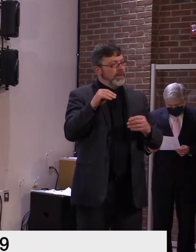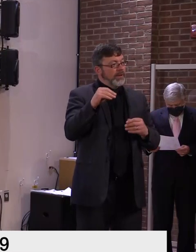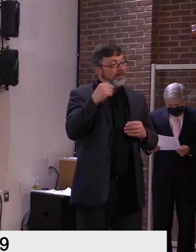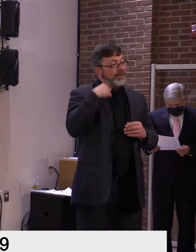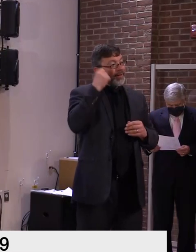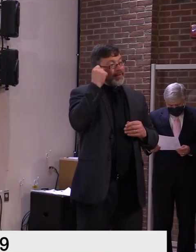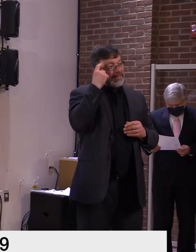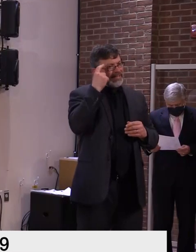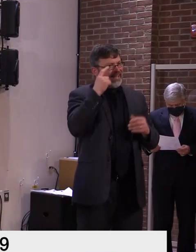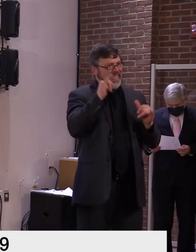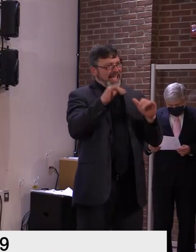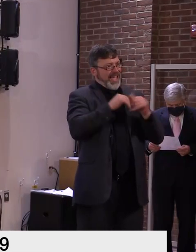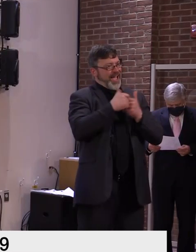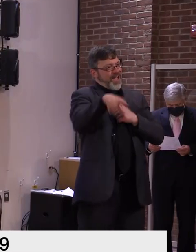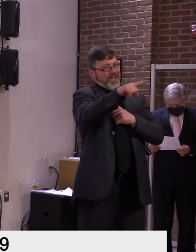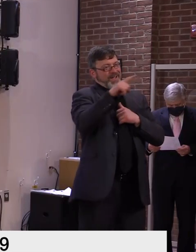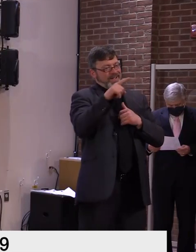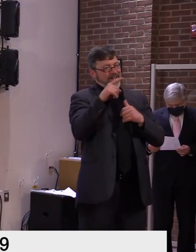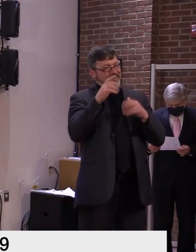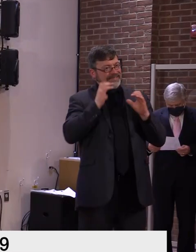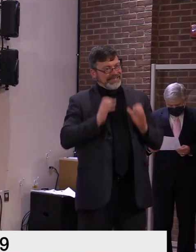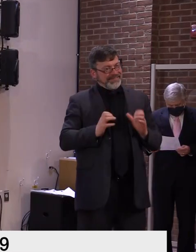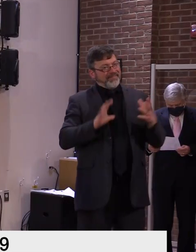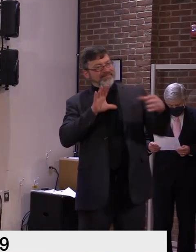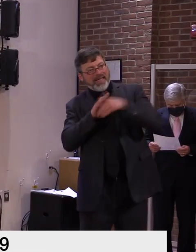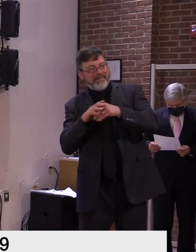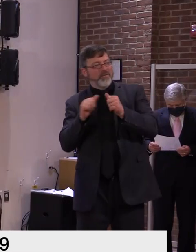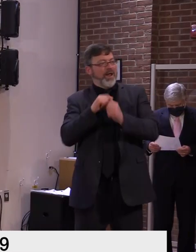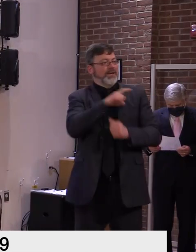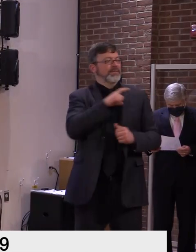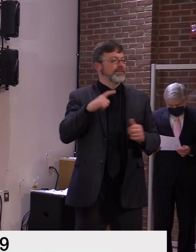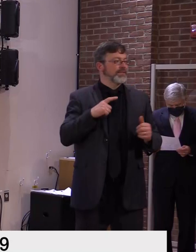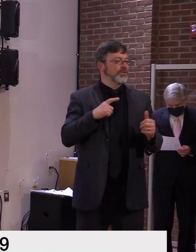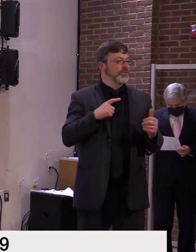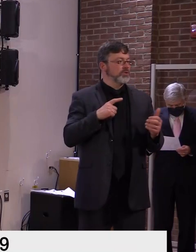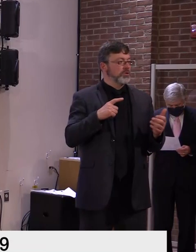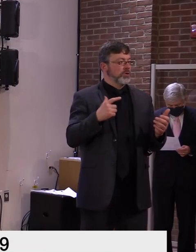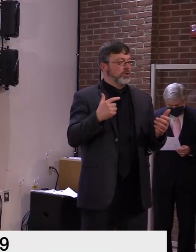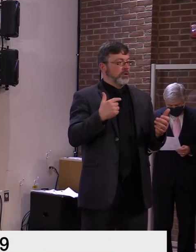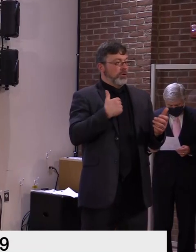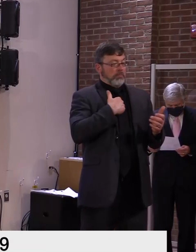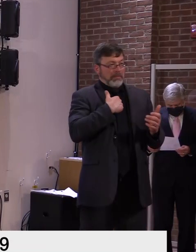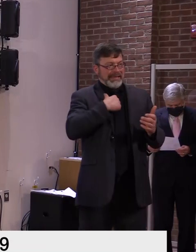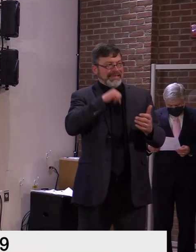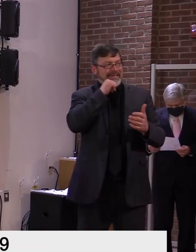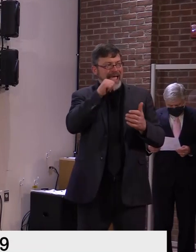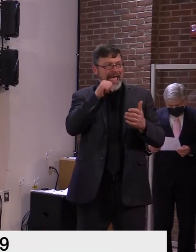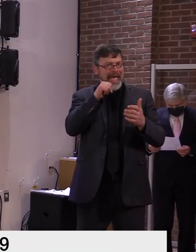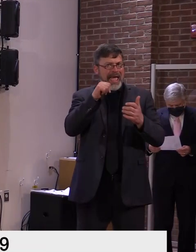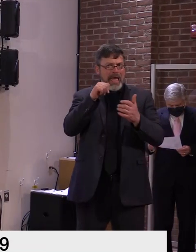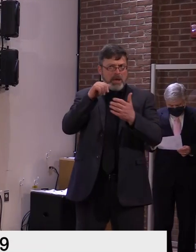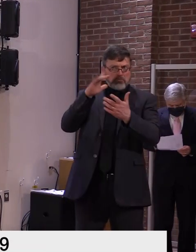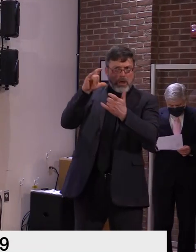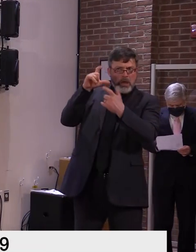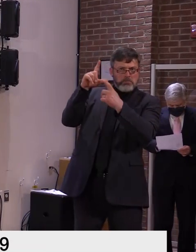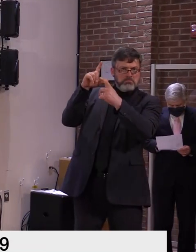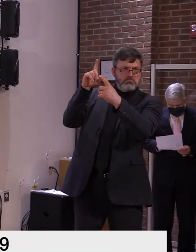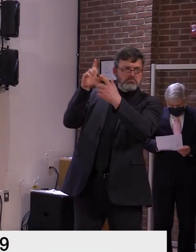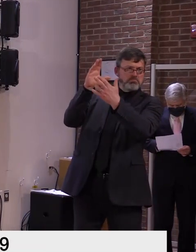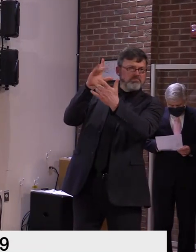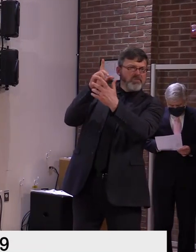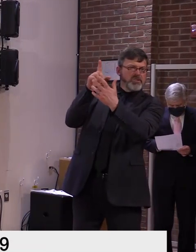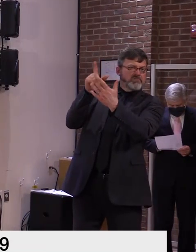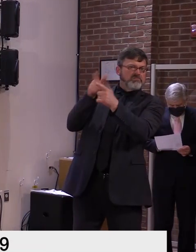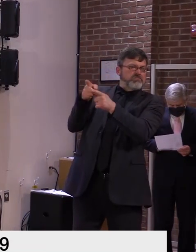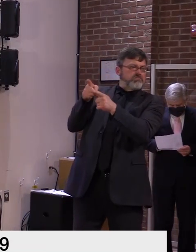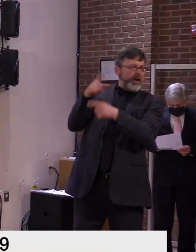this isn't a criticism of the legislature at all. They're dealing with remote legislating, just like the rest of us are